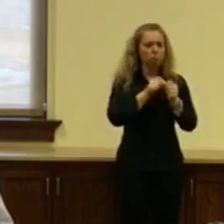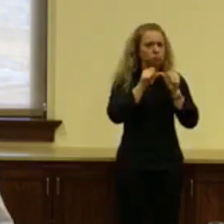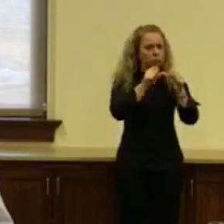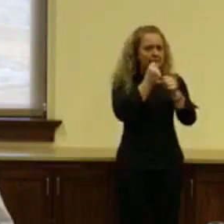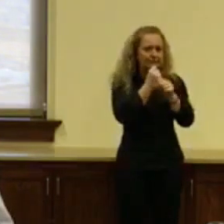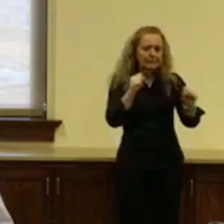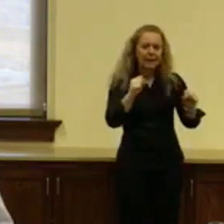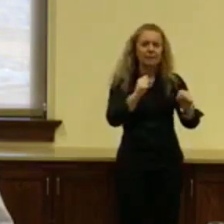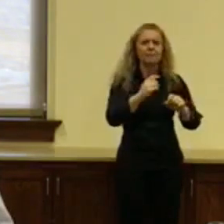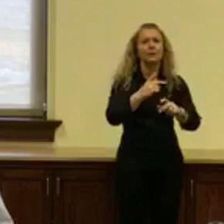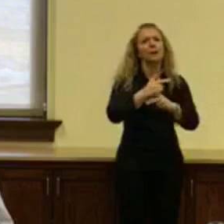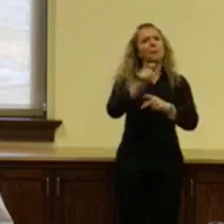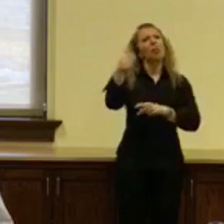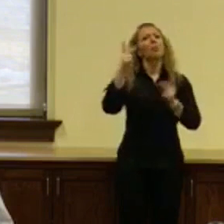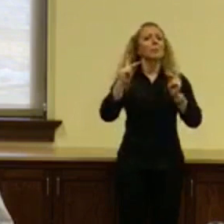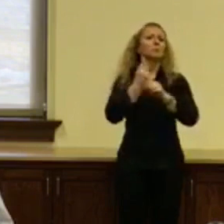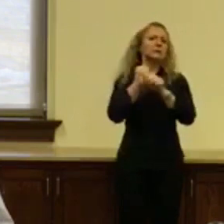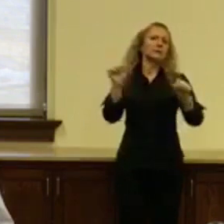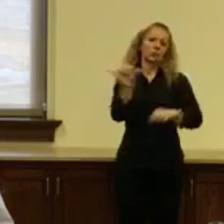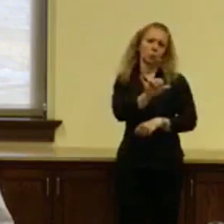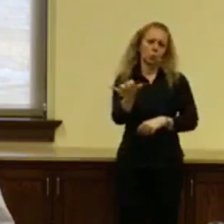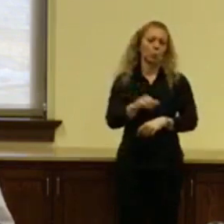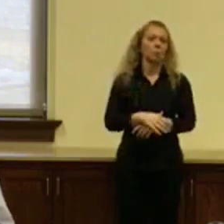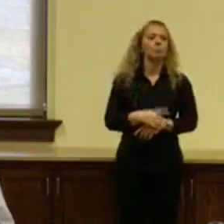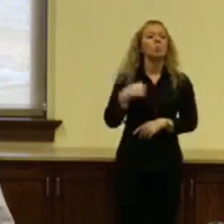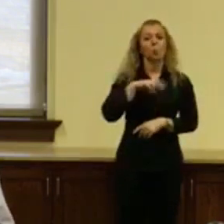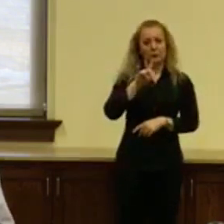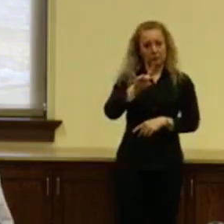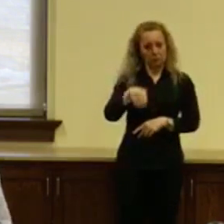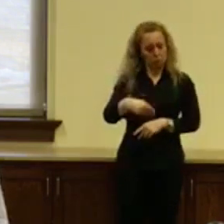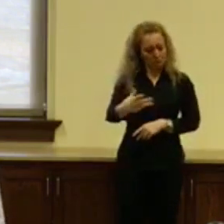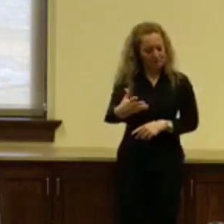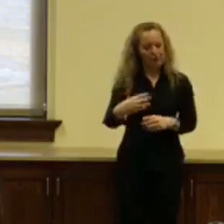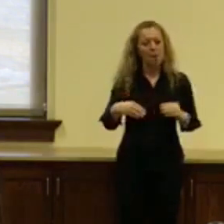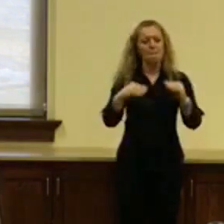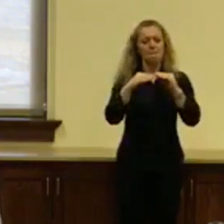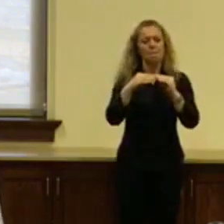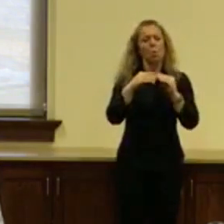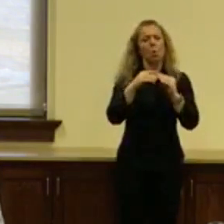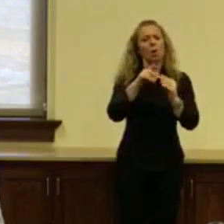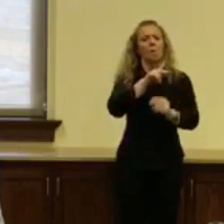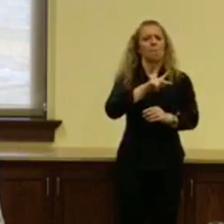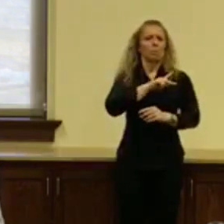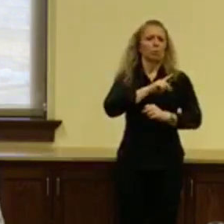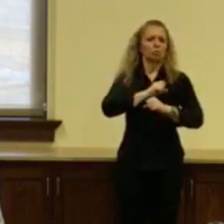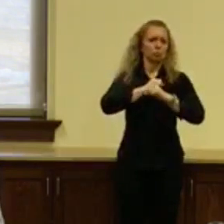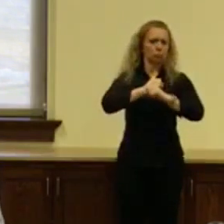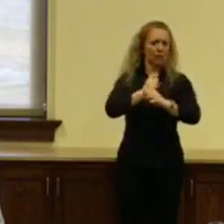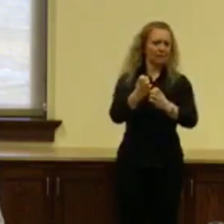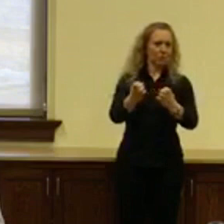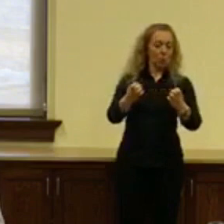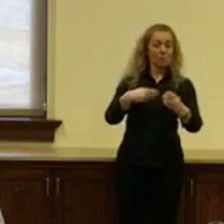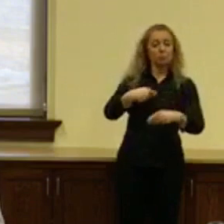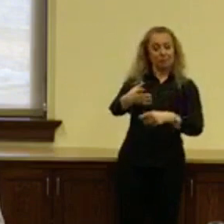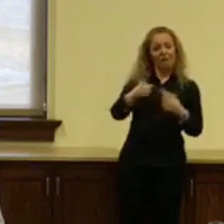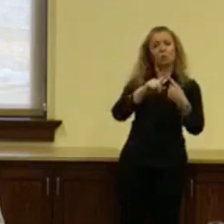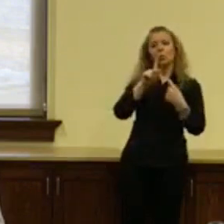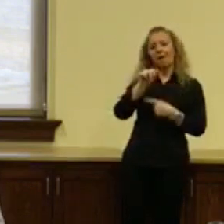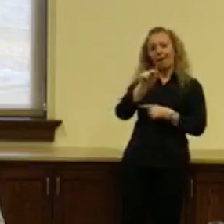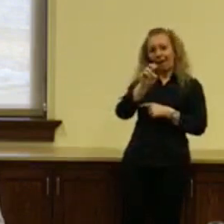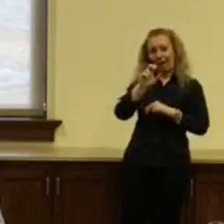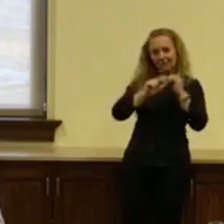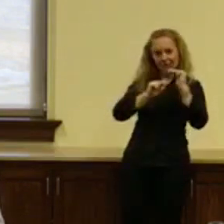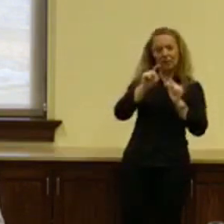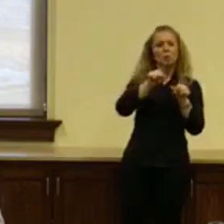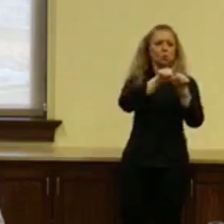these facilities. We have supplied additional personal protective equipment were delivered to the cane facilities and the jail